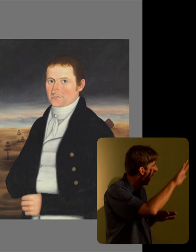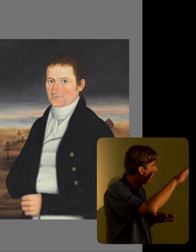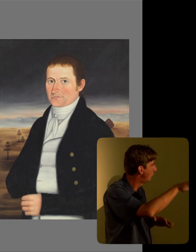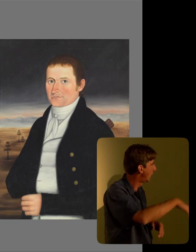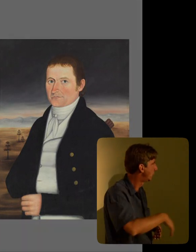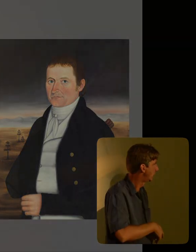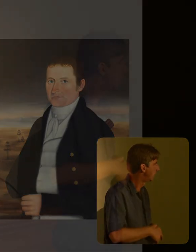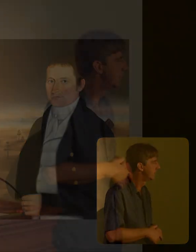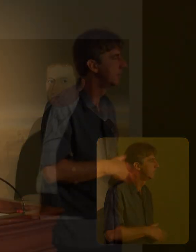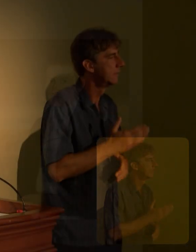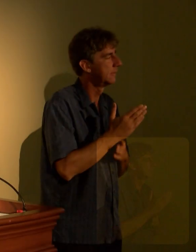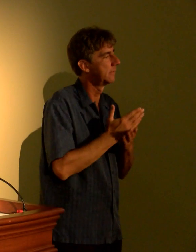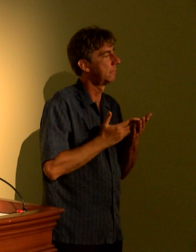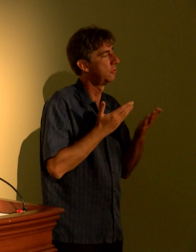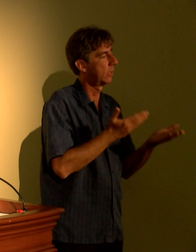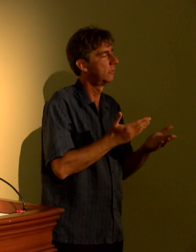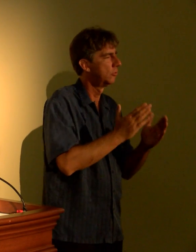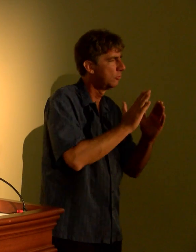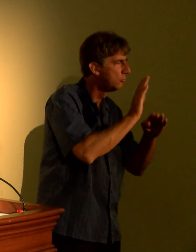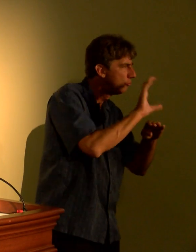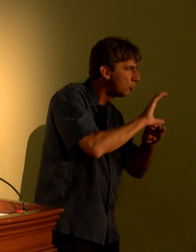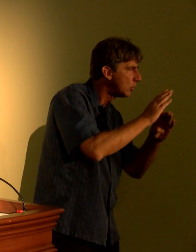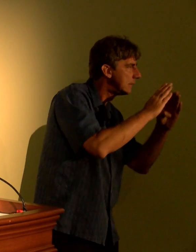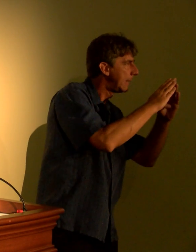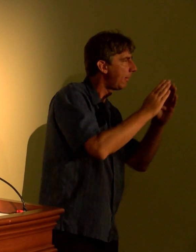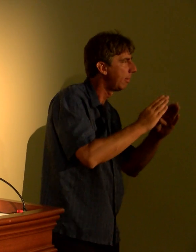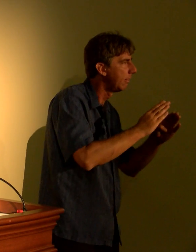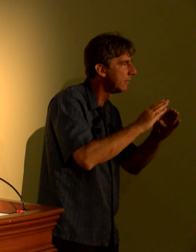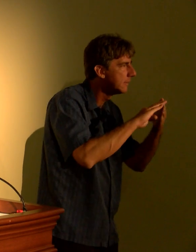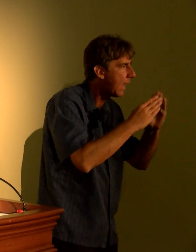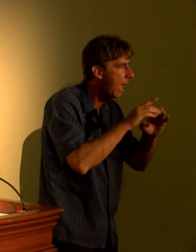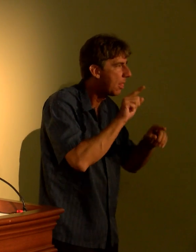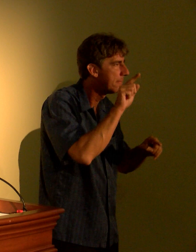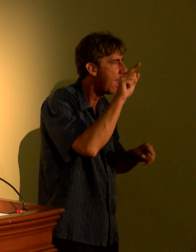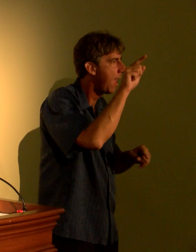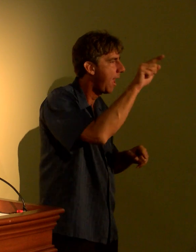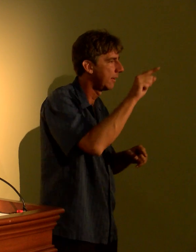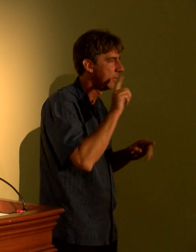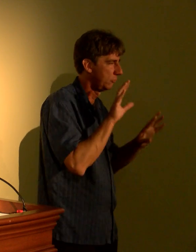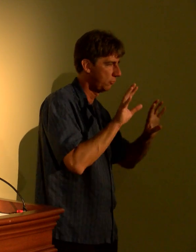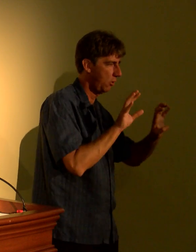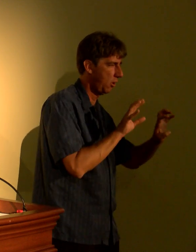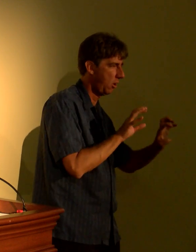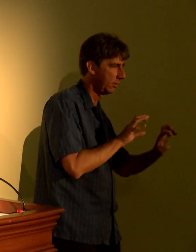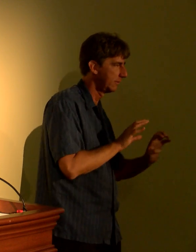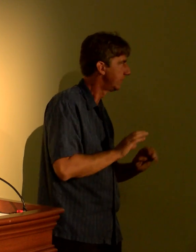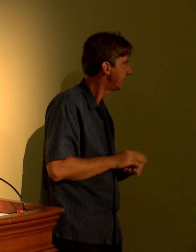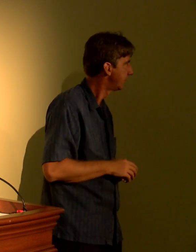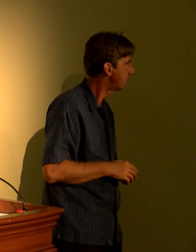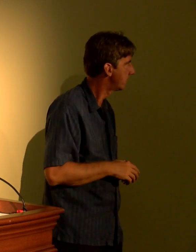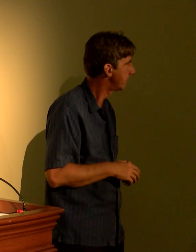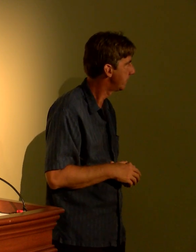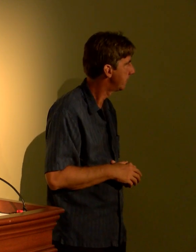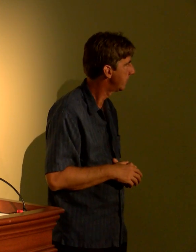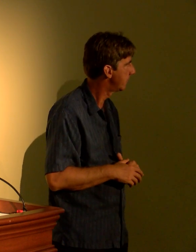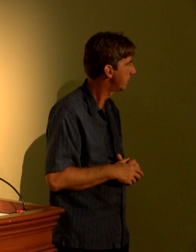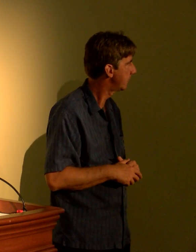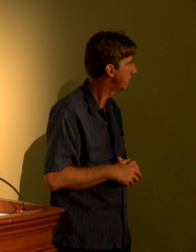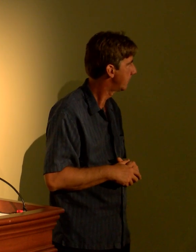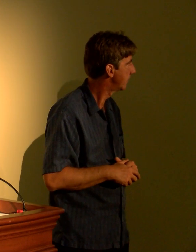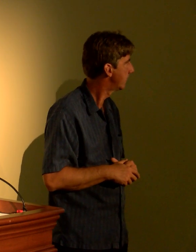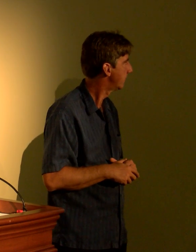suggestion of church steeples and settlements in the back, and then this almost darkened sky, which you'd